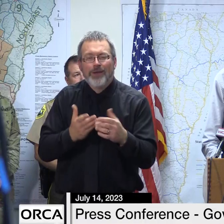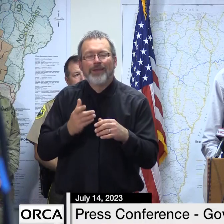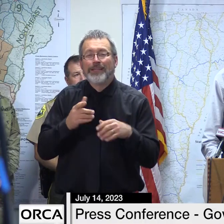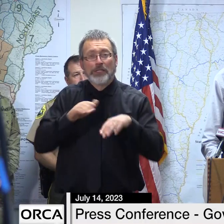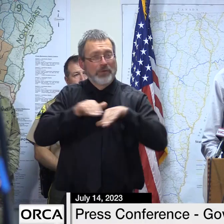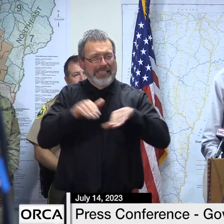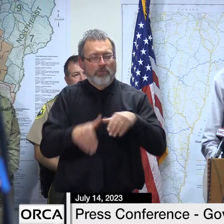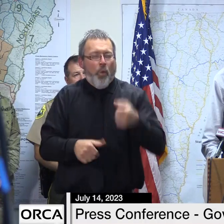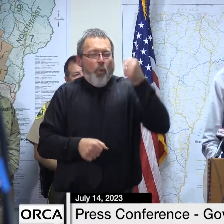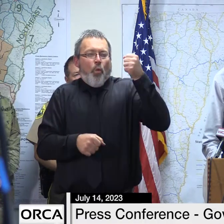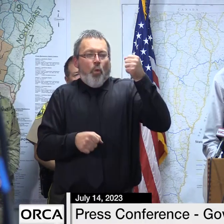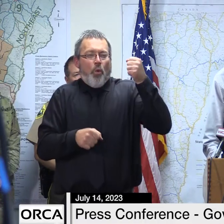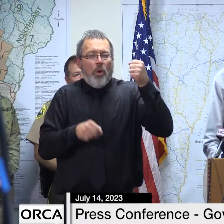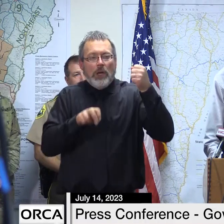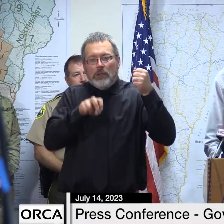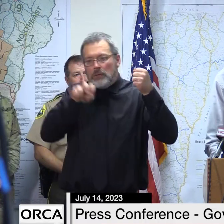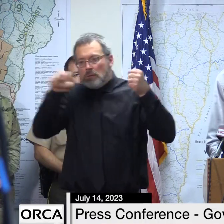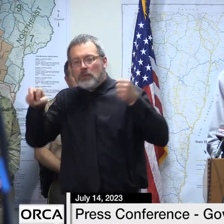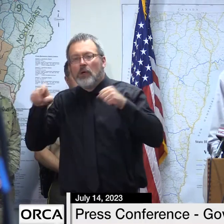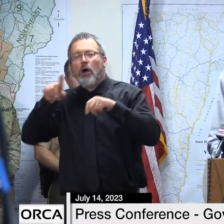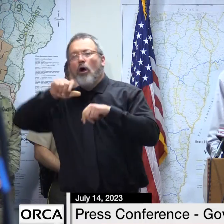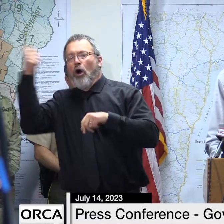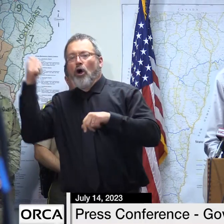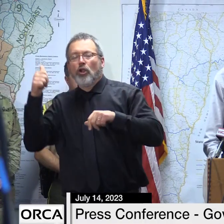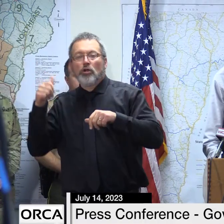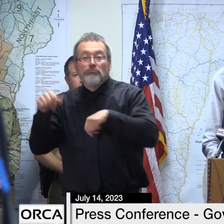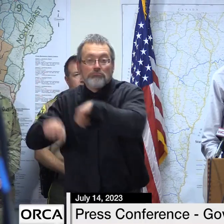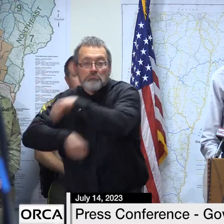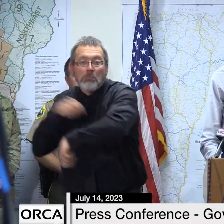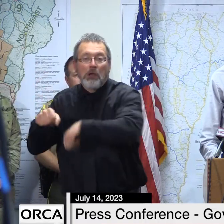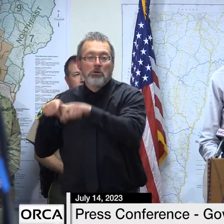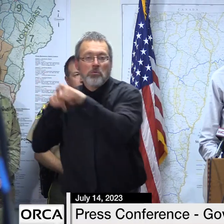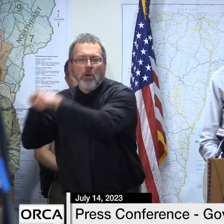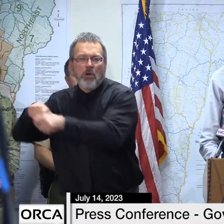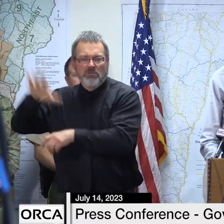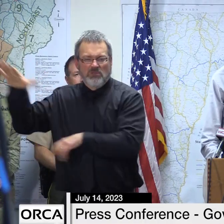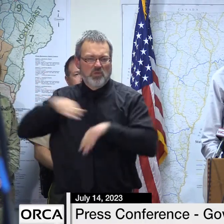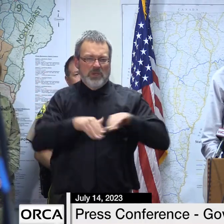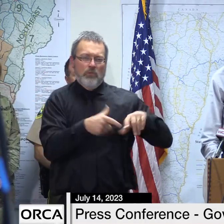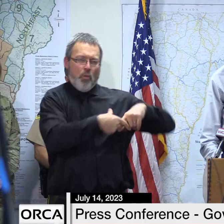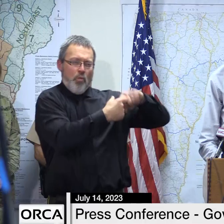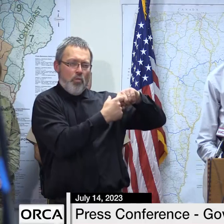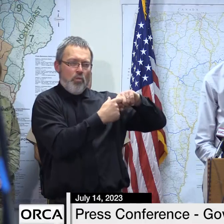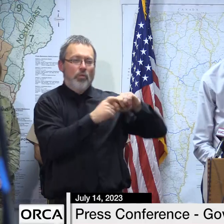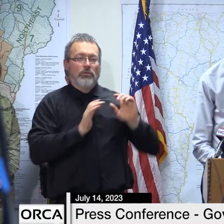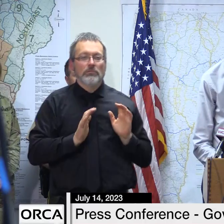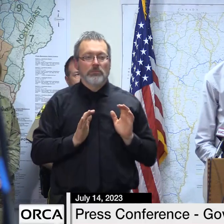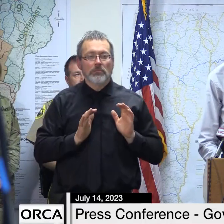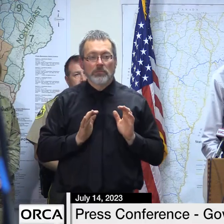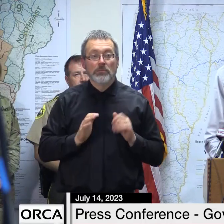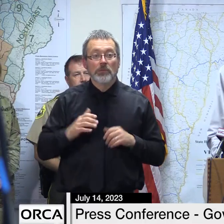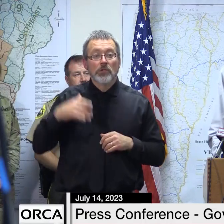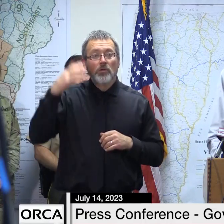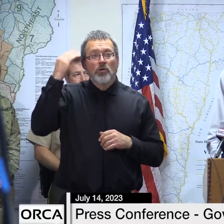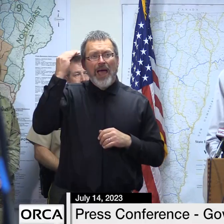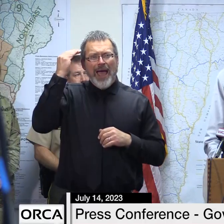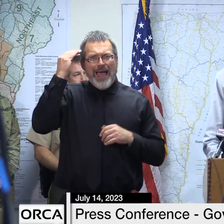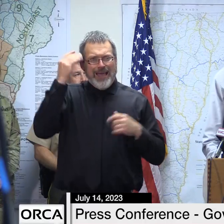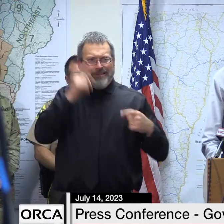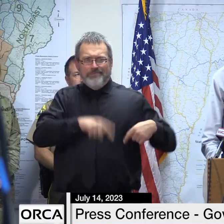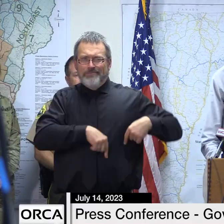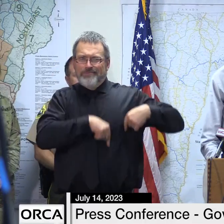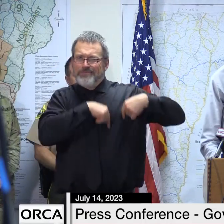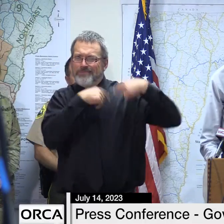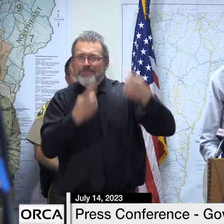are calm and cool again, especially in light of the fact that we have repeated rain events throughout